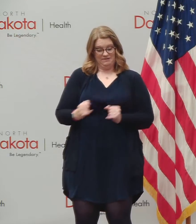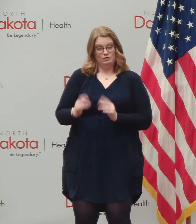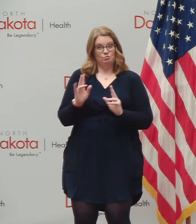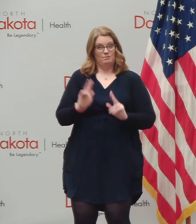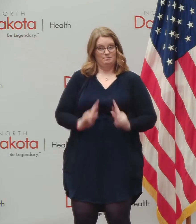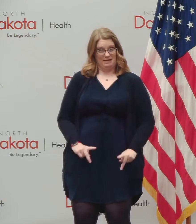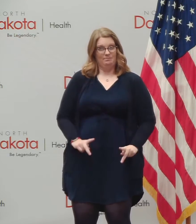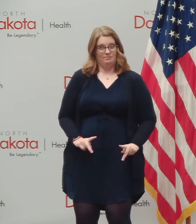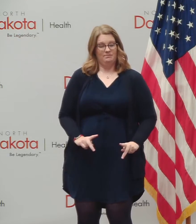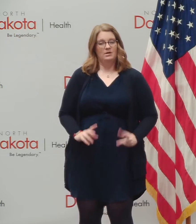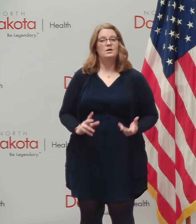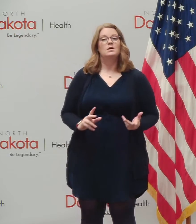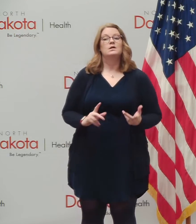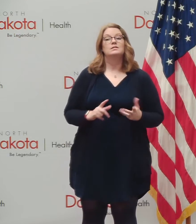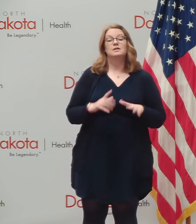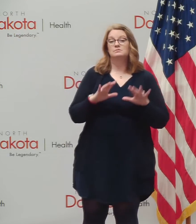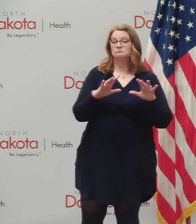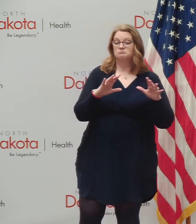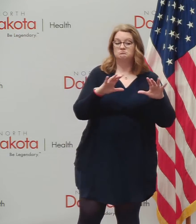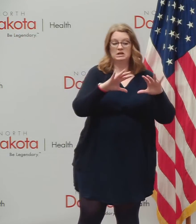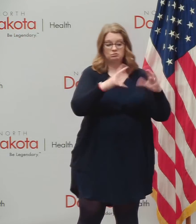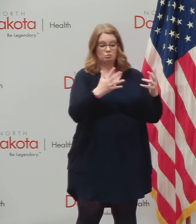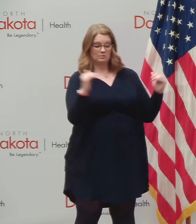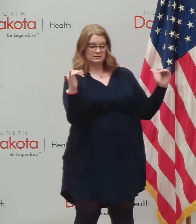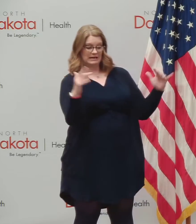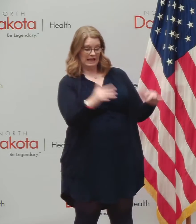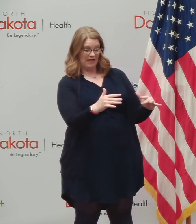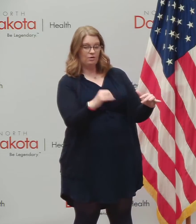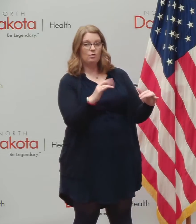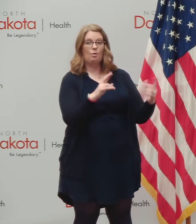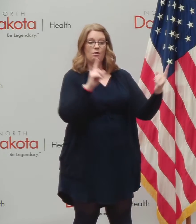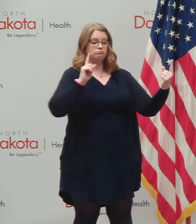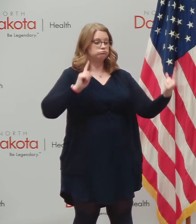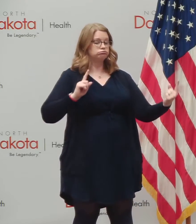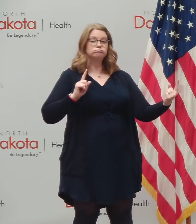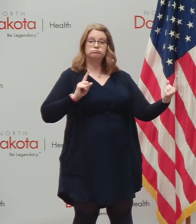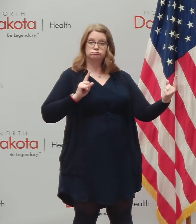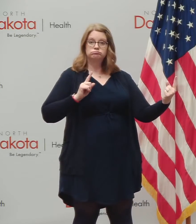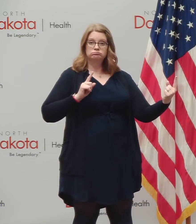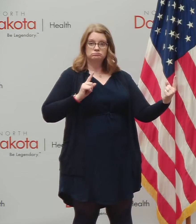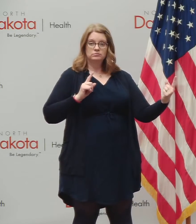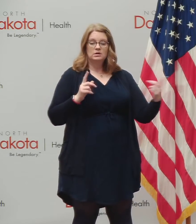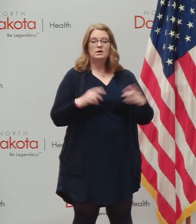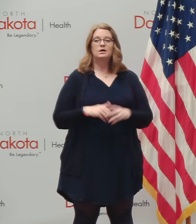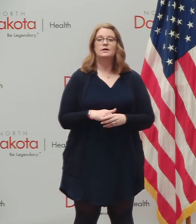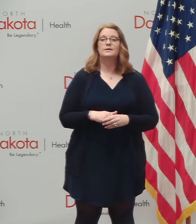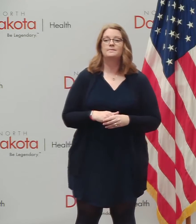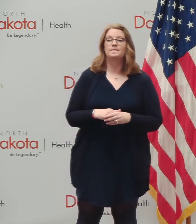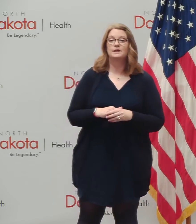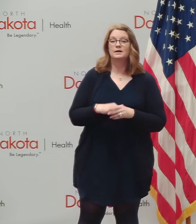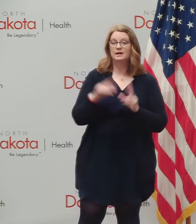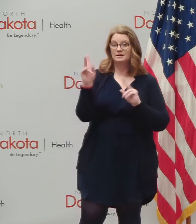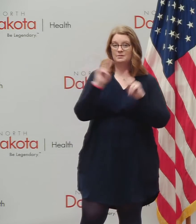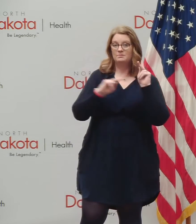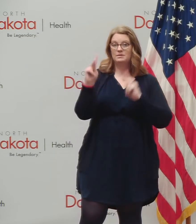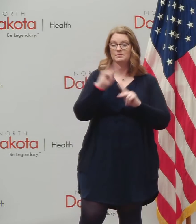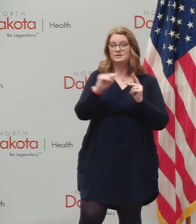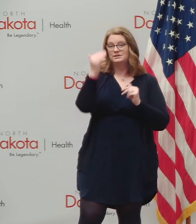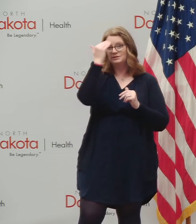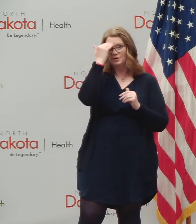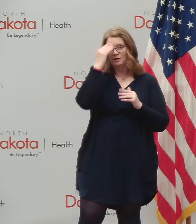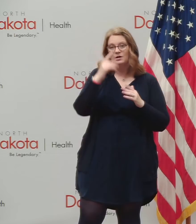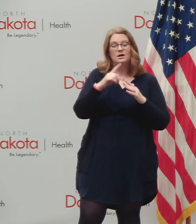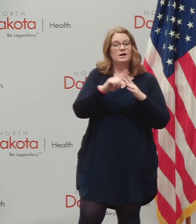as individuals or as groups to either gather or to be physically distant. And I want people to know I'm going to start trying to use the